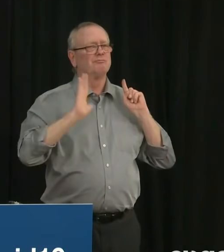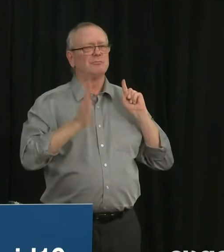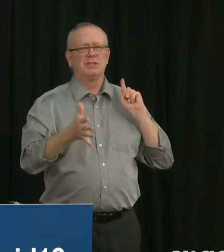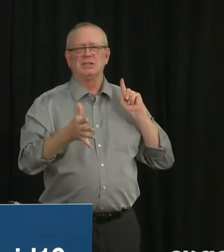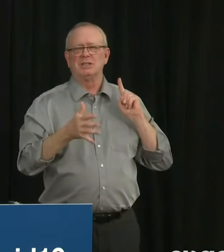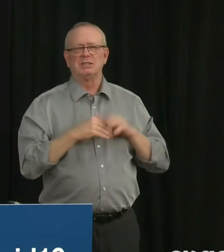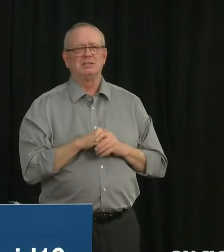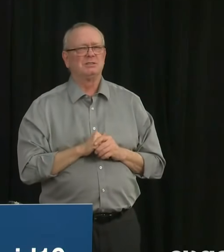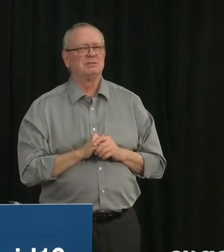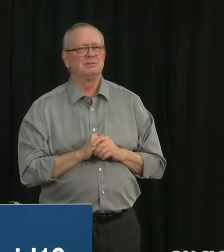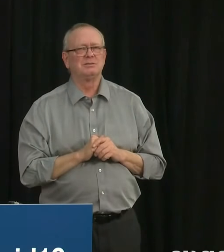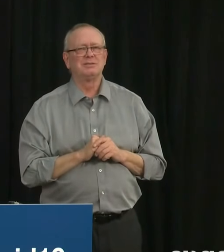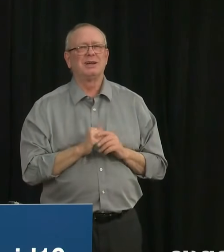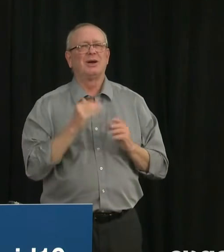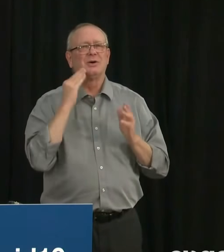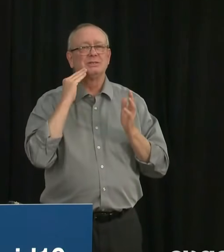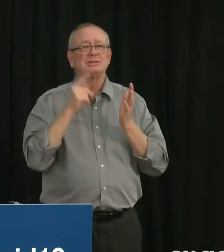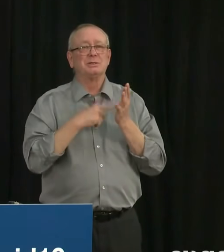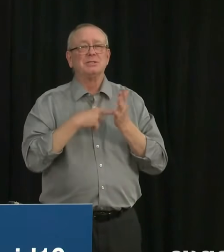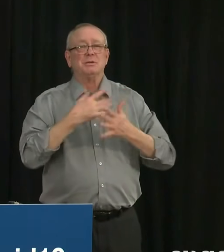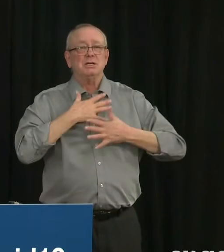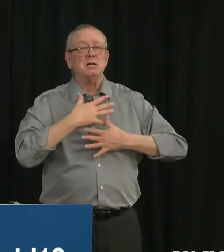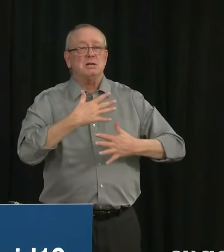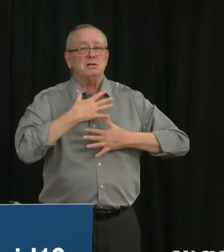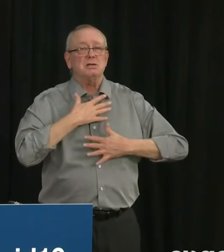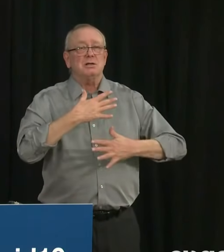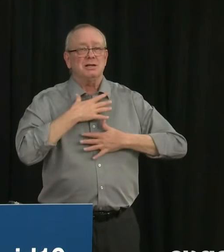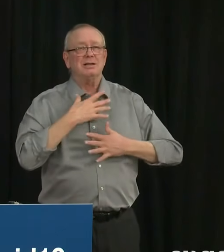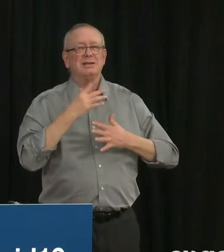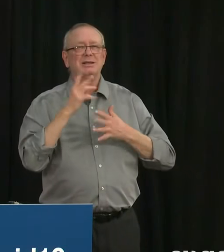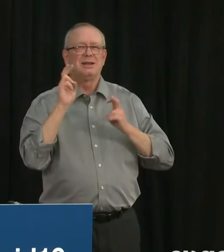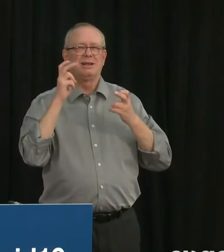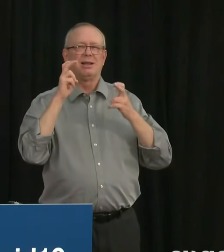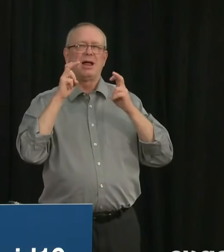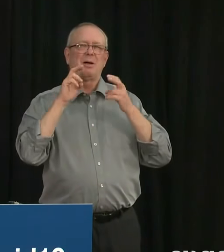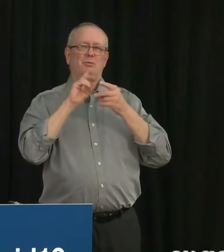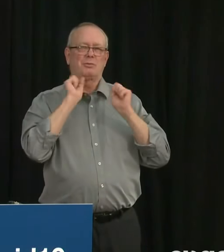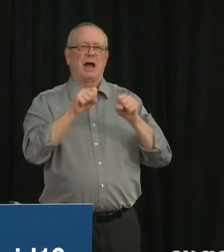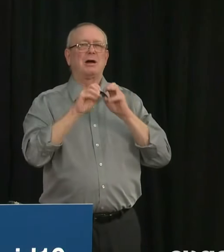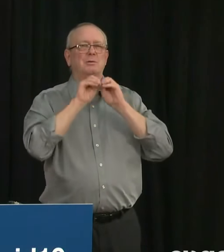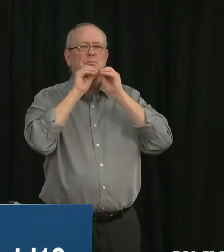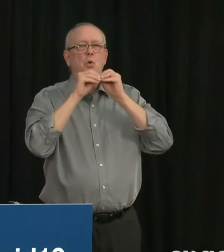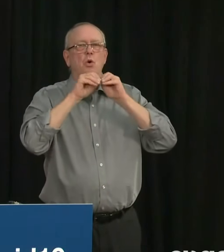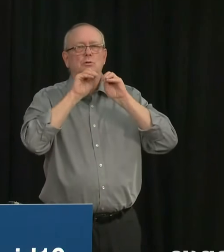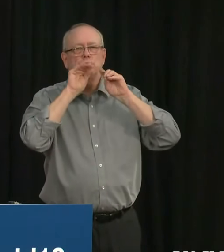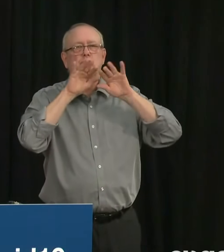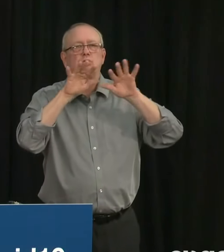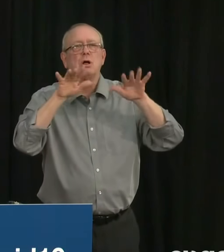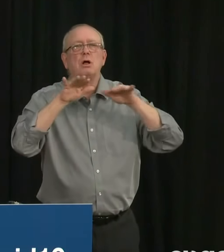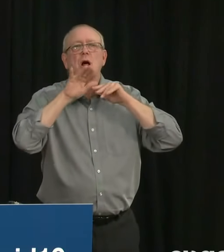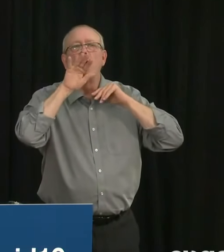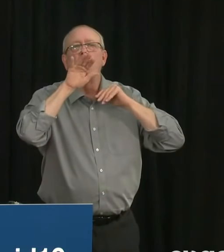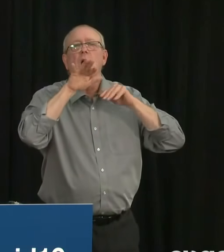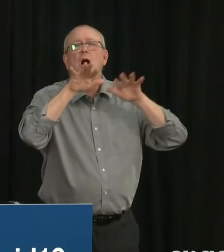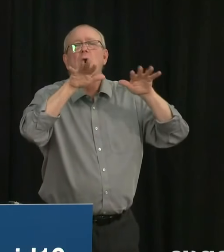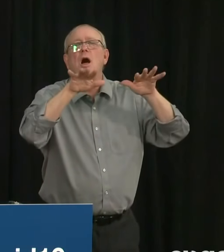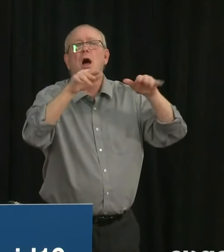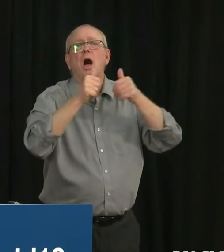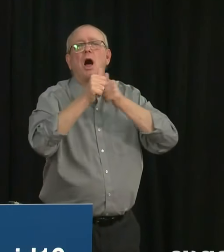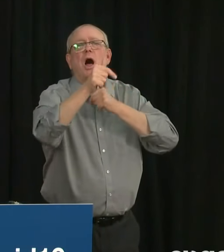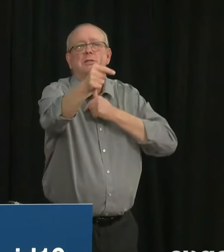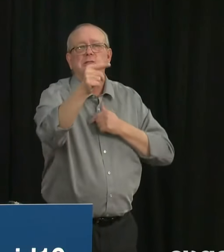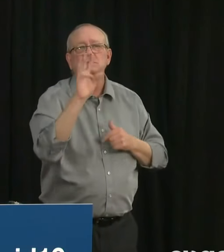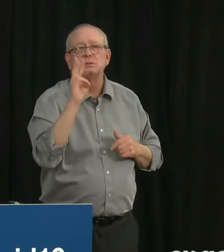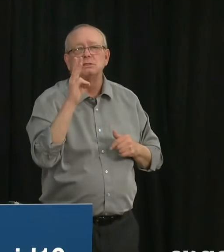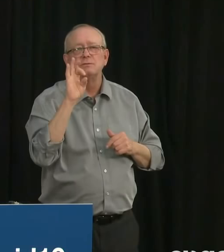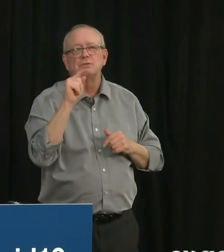longer distances. These procedures occur almost exclusively in medical settings and can be managed through additional infection prevention and